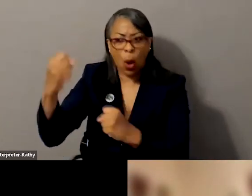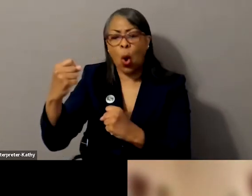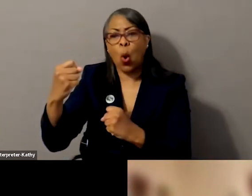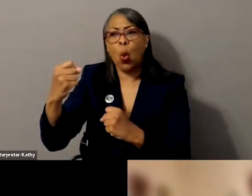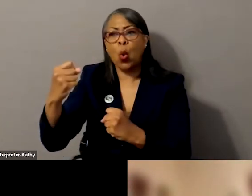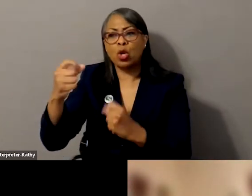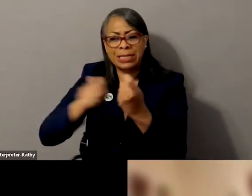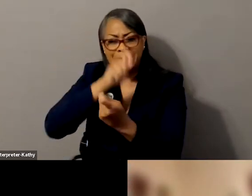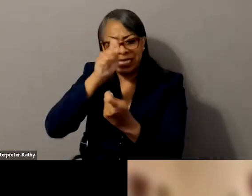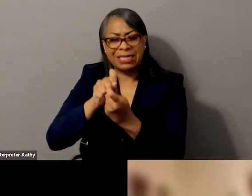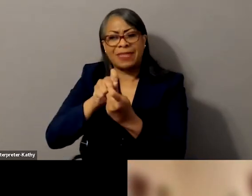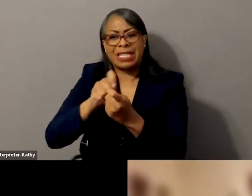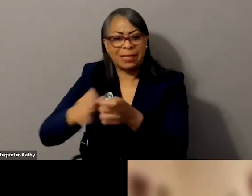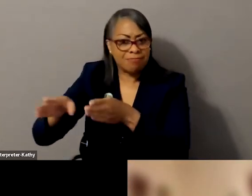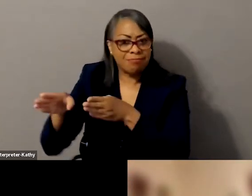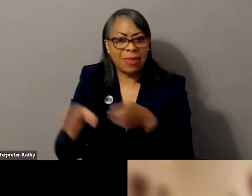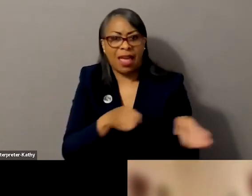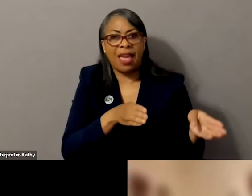And